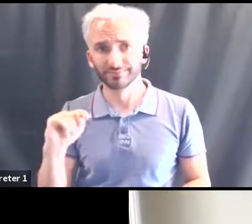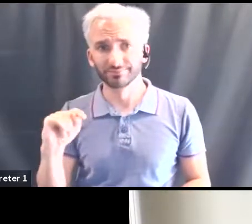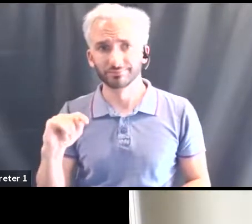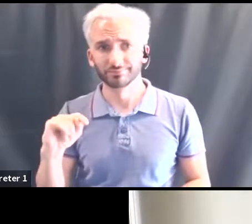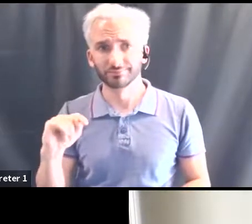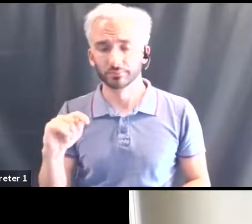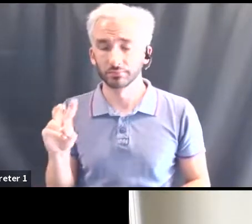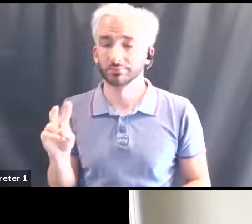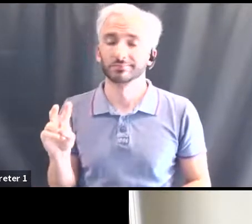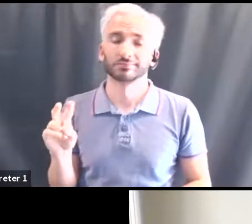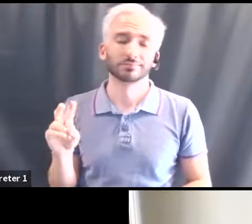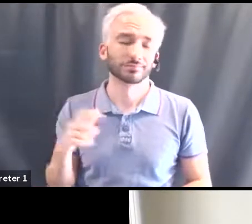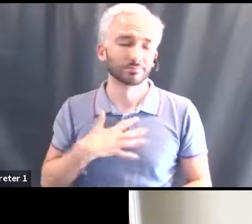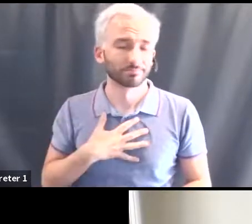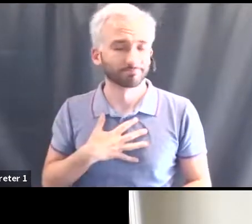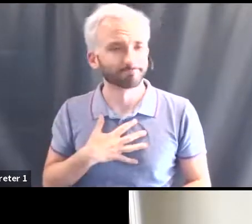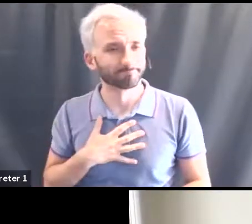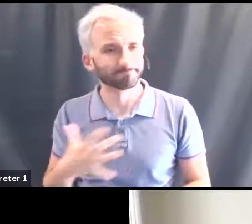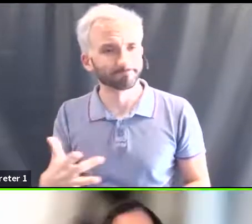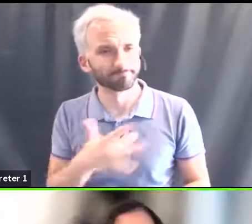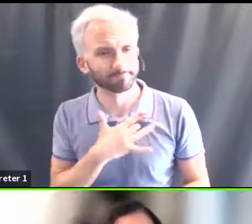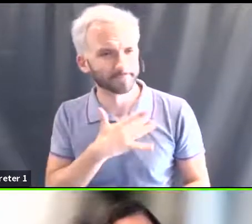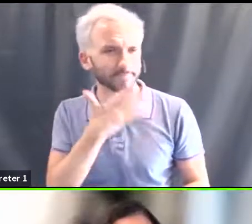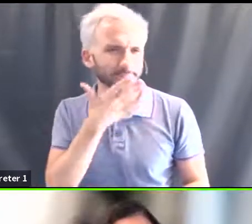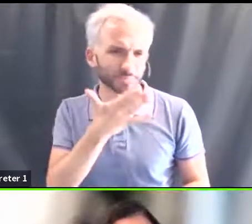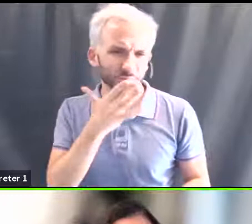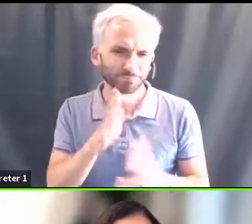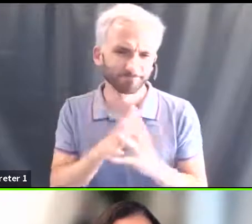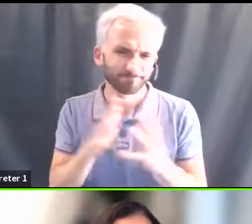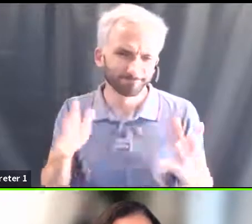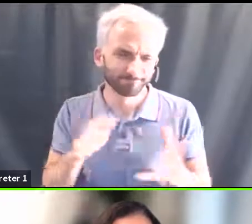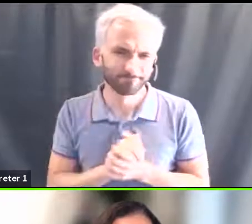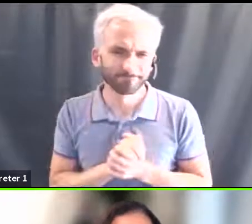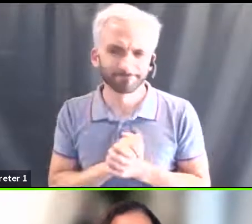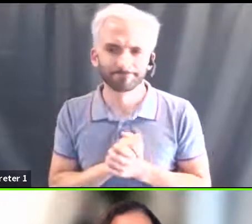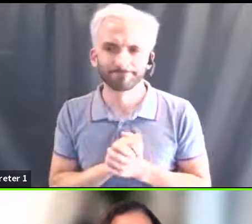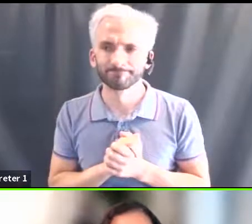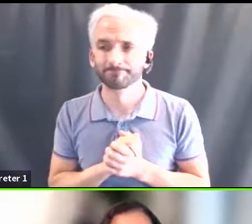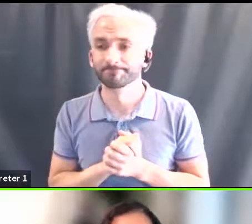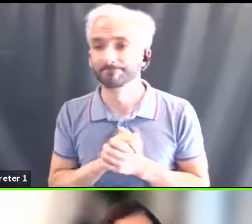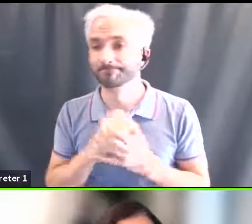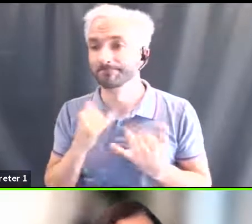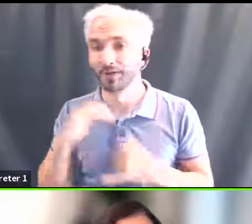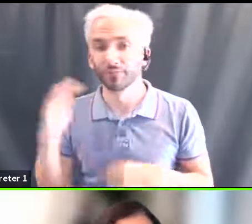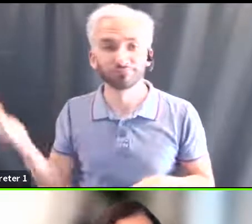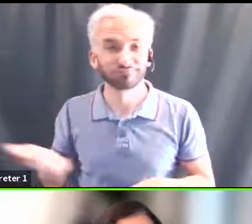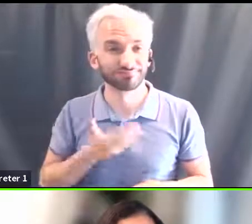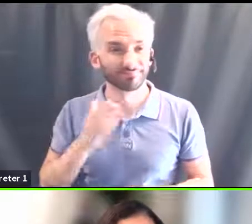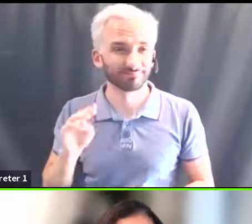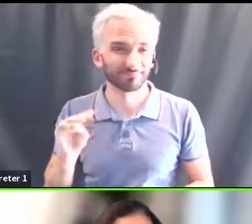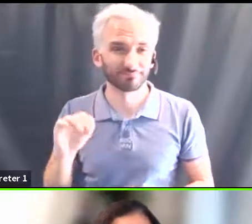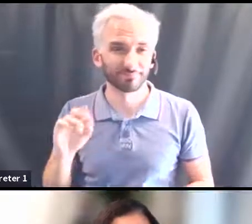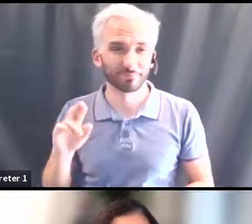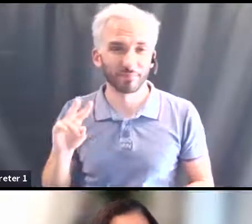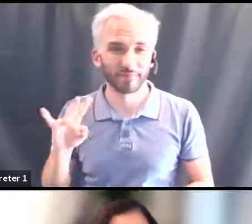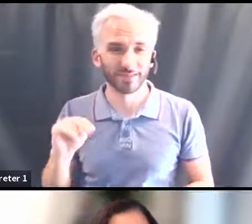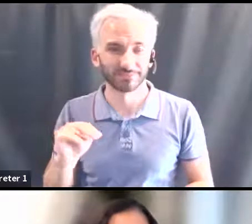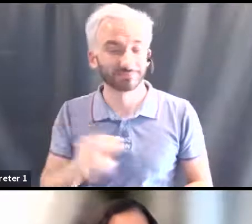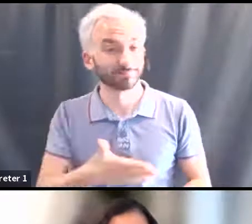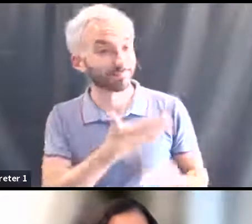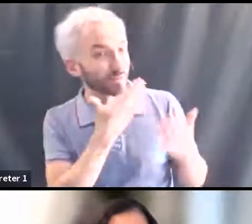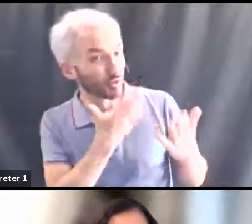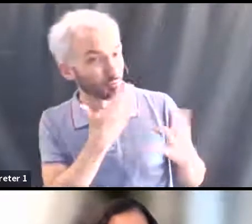I really do appreciate it. Thank you. And I'm going to welcome back Marvin. Thank you so